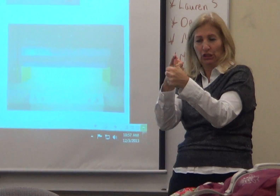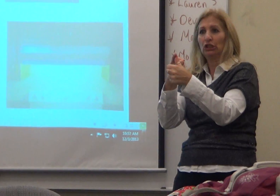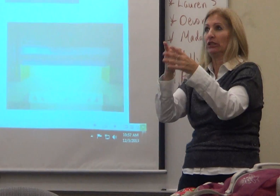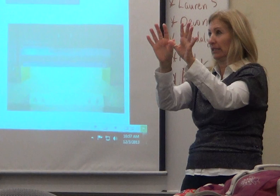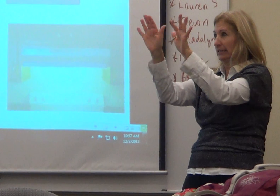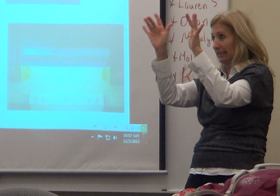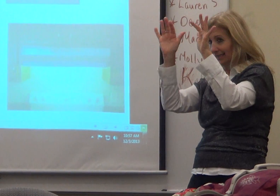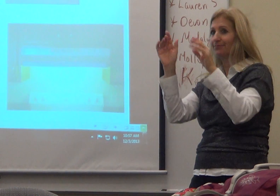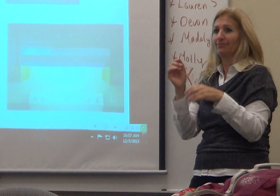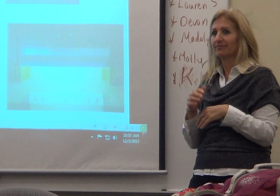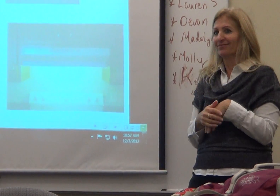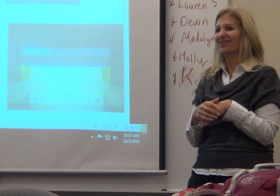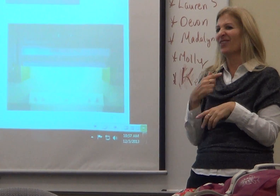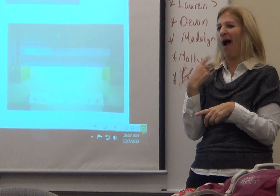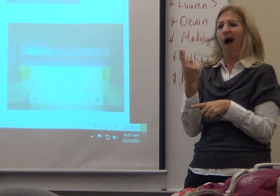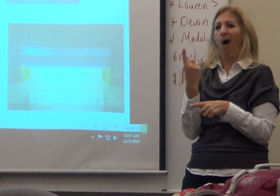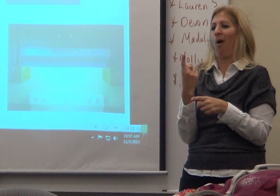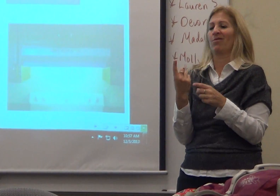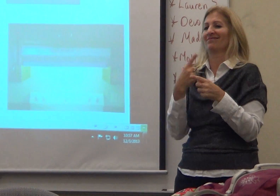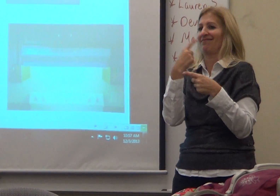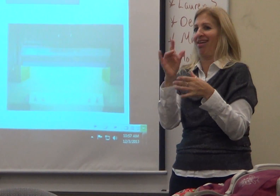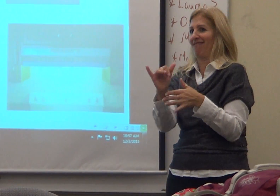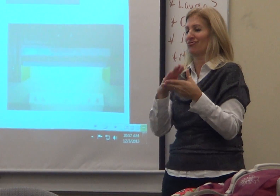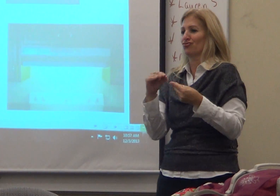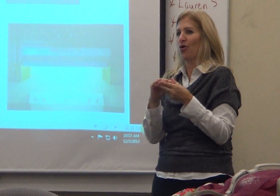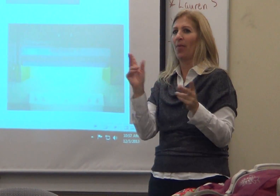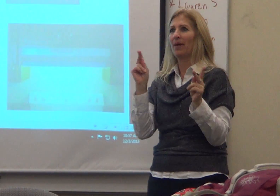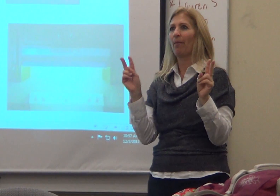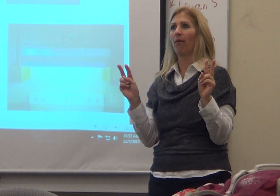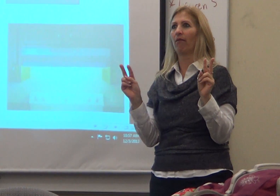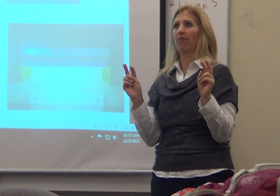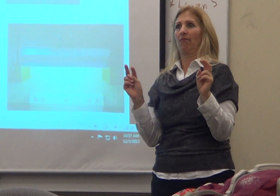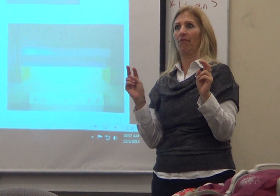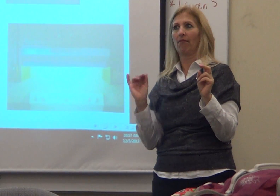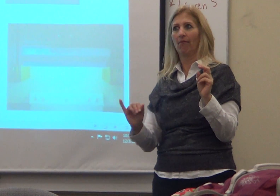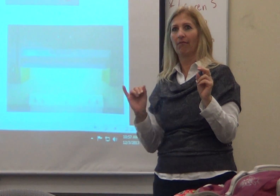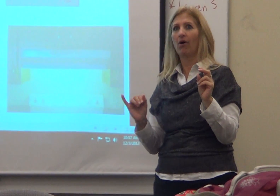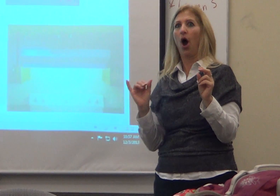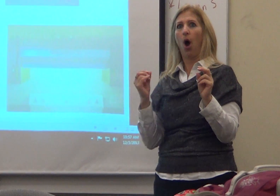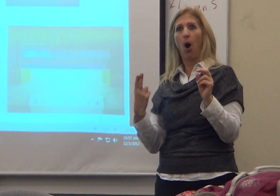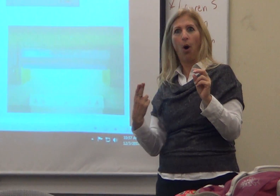to see first before you go ahead and just put everything in.